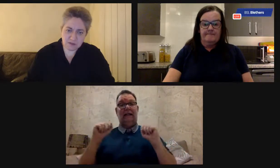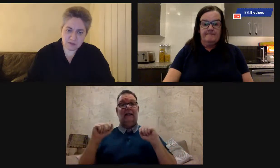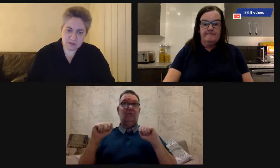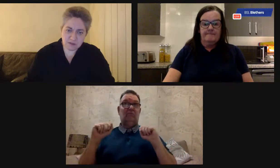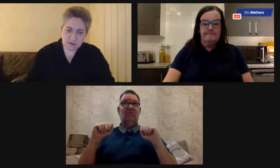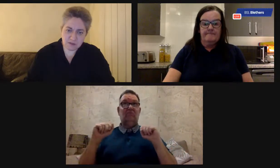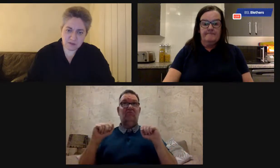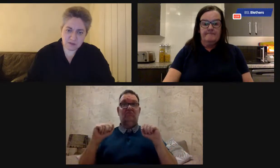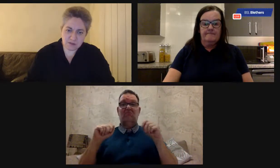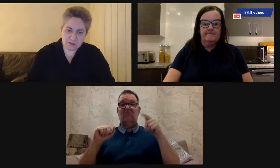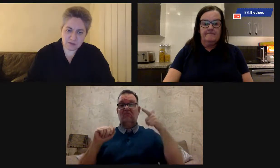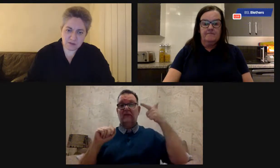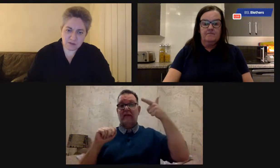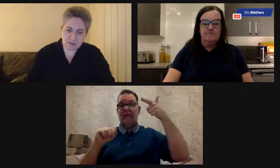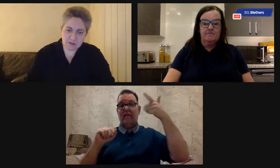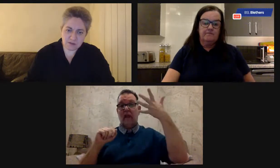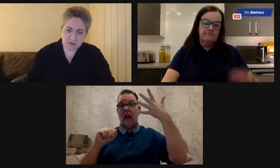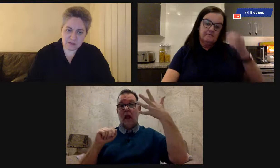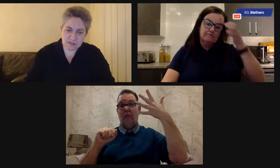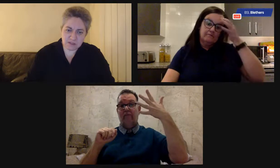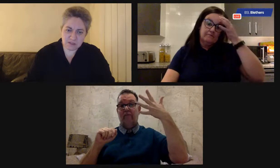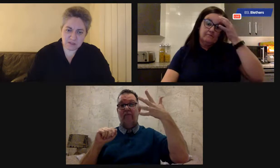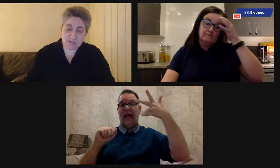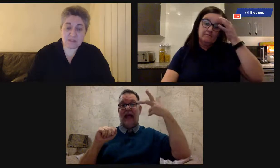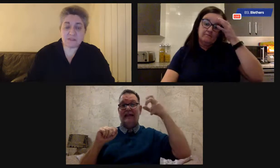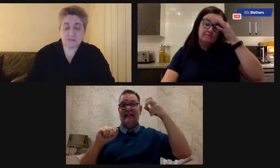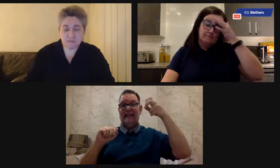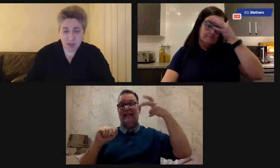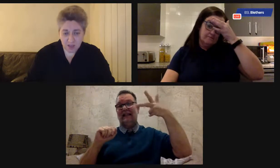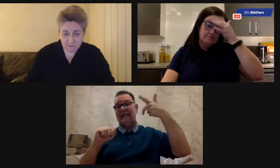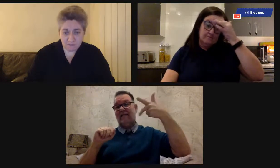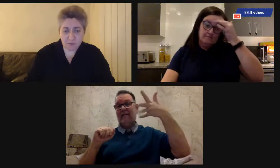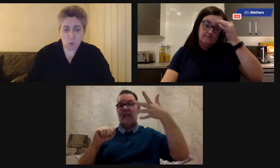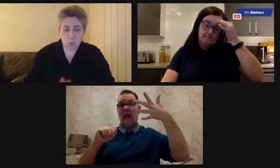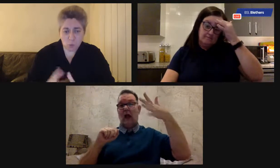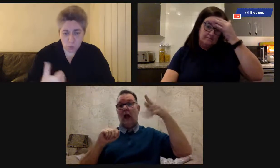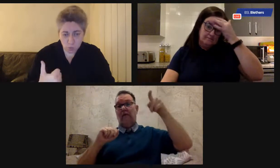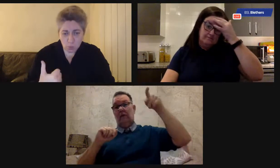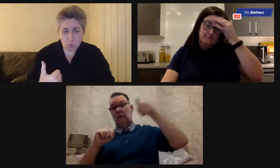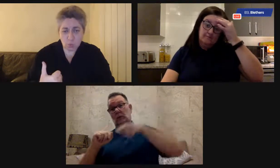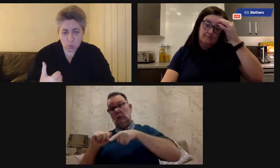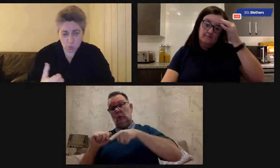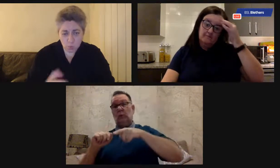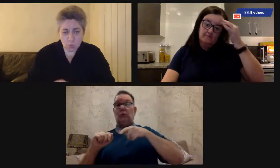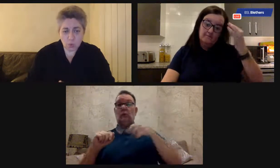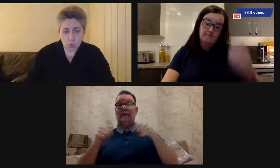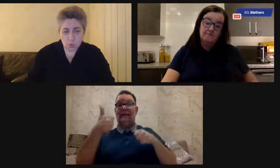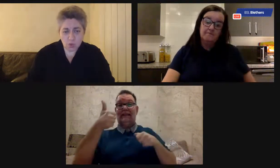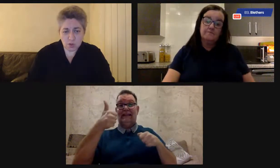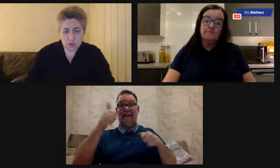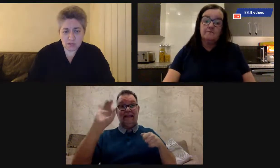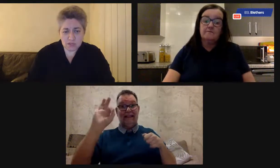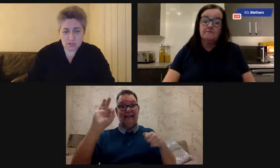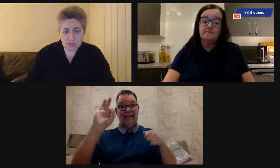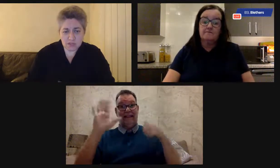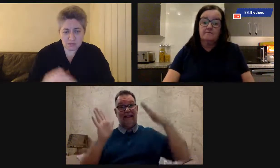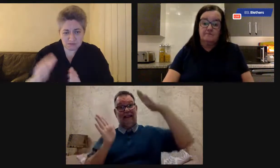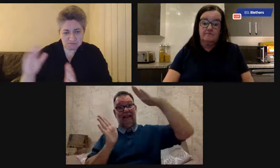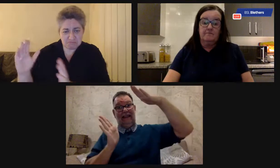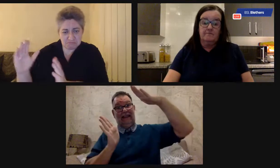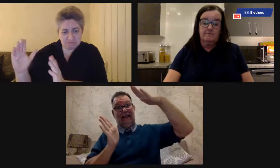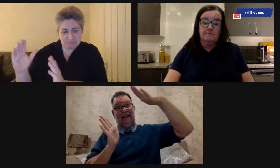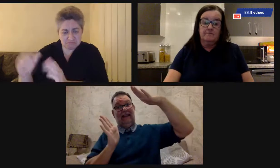core age group that come? No, really, Avril, it varies, but it's I would